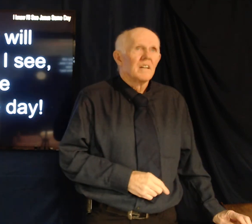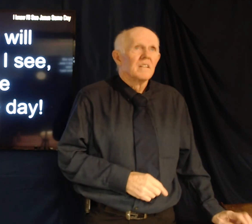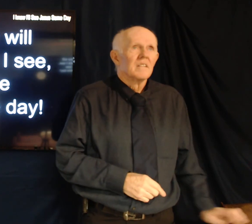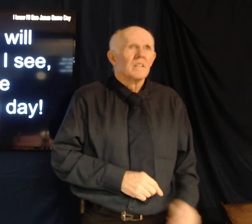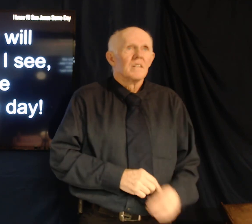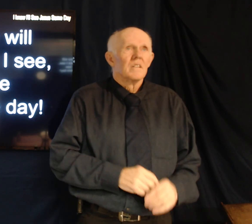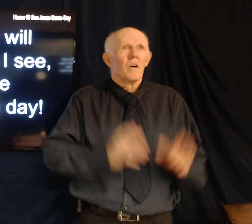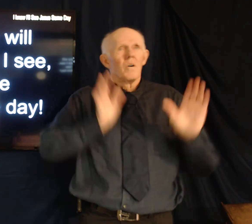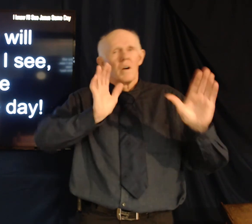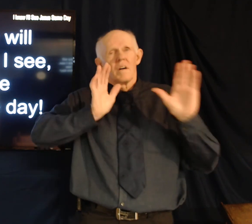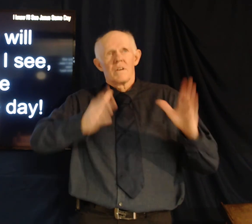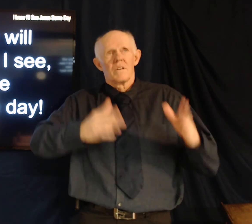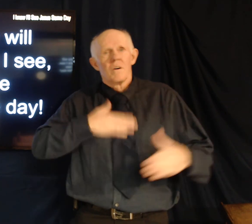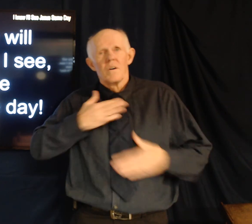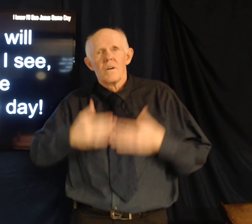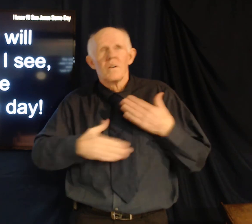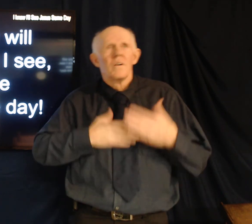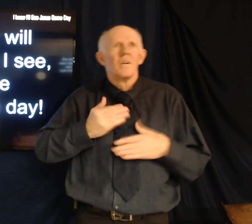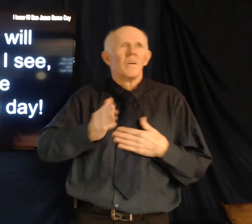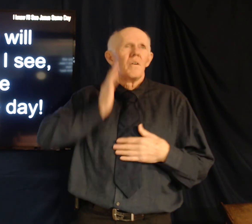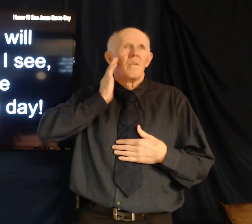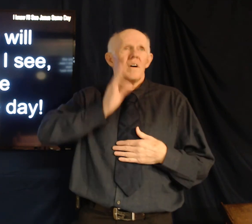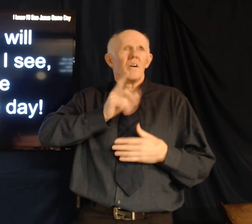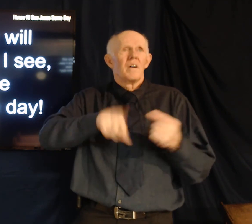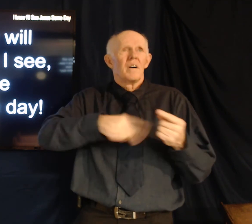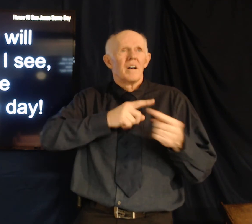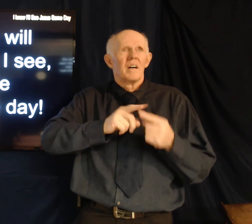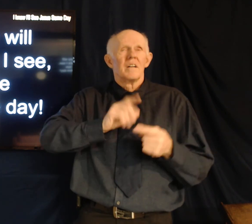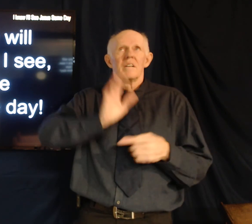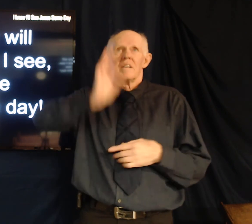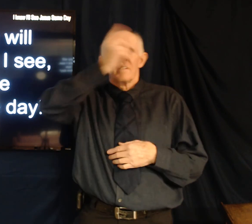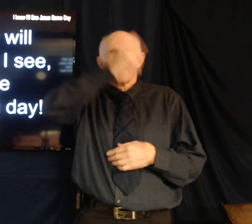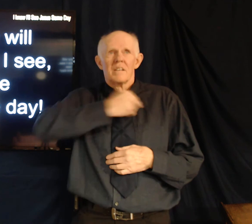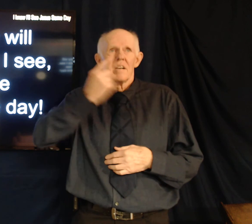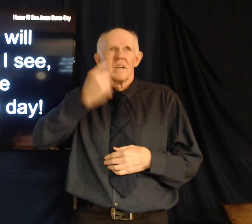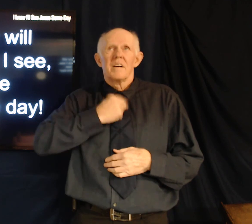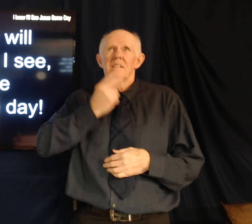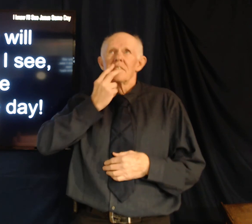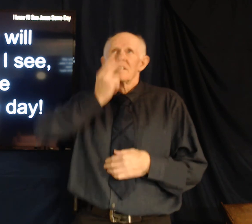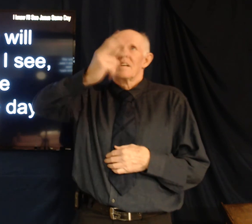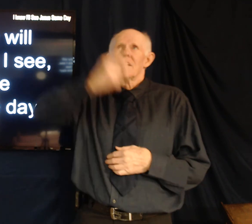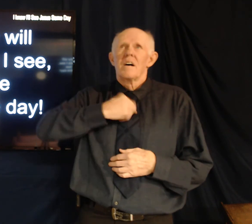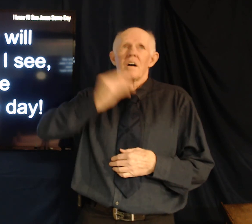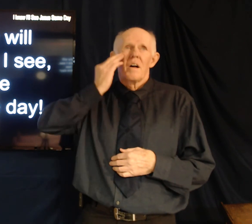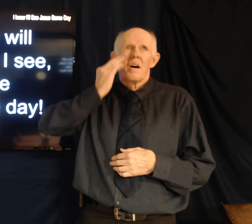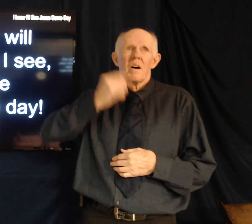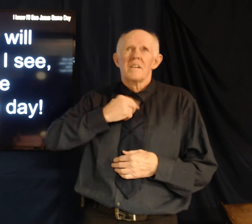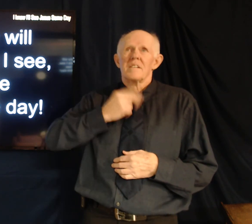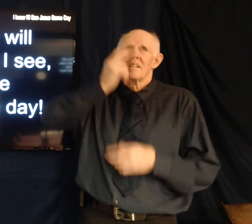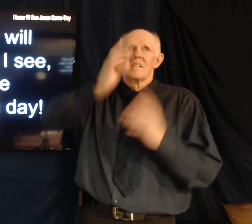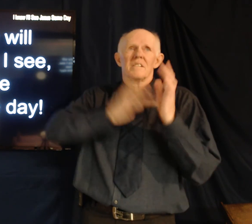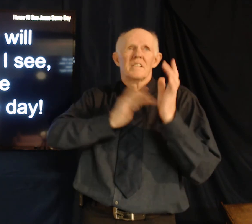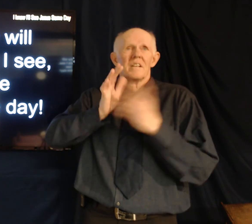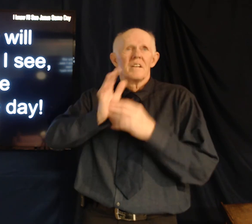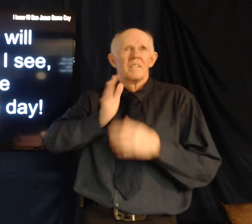wonderful joy when his face i see i know i'll